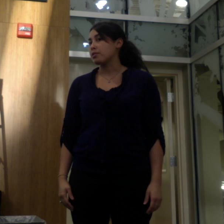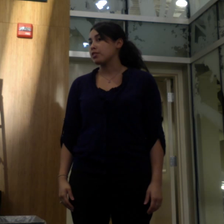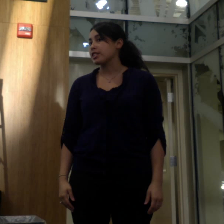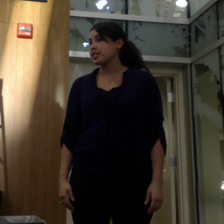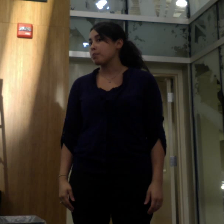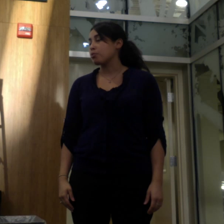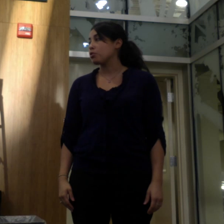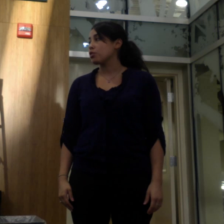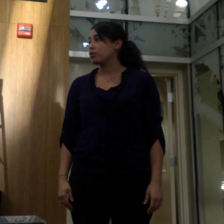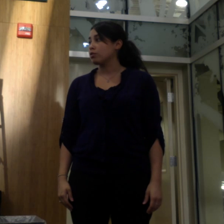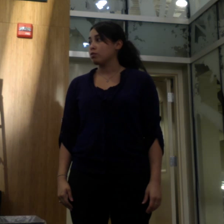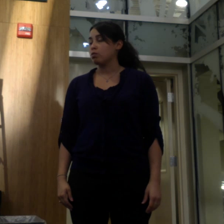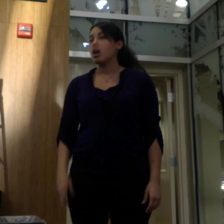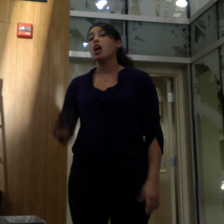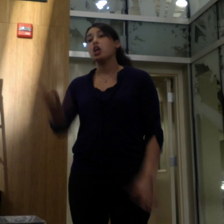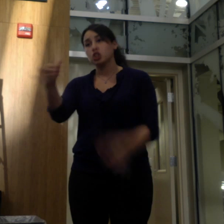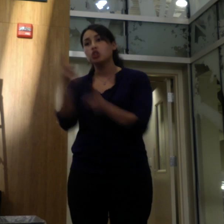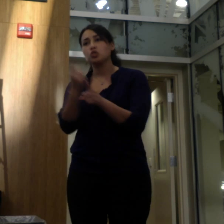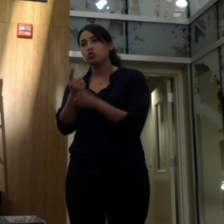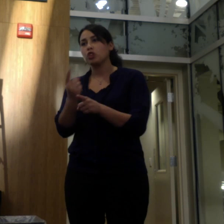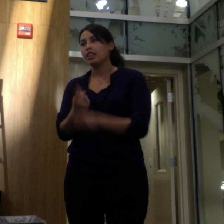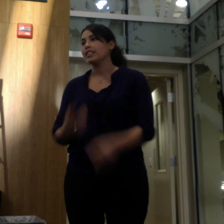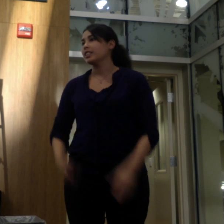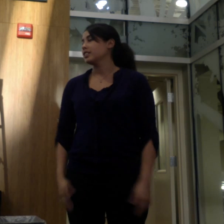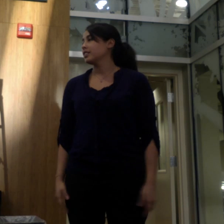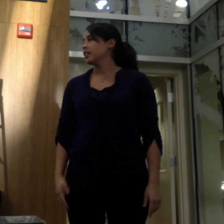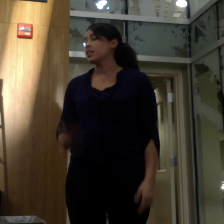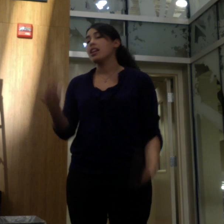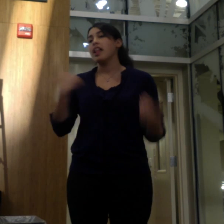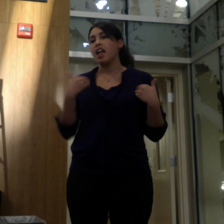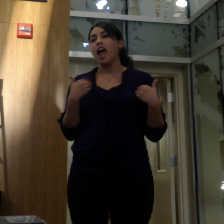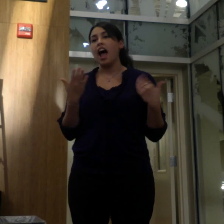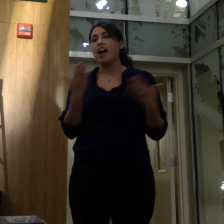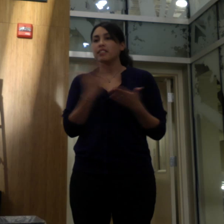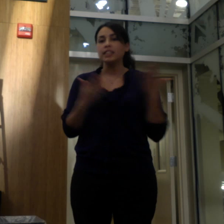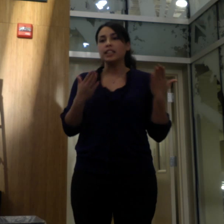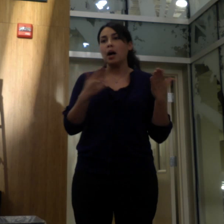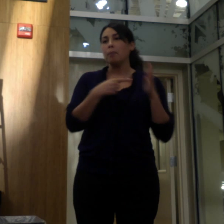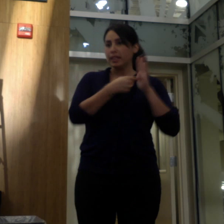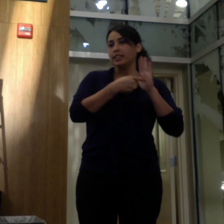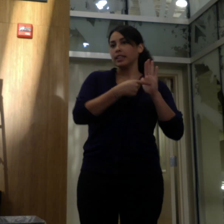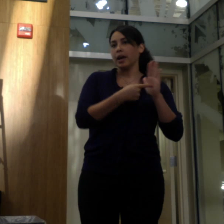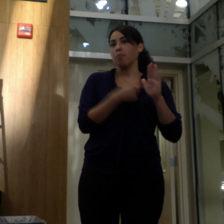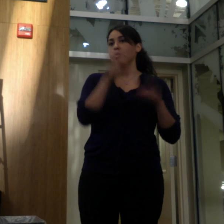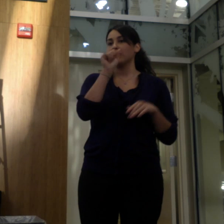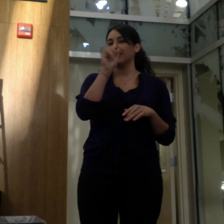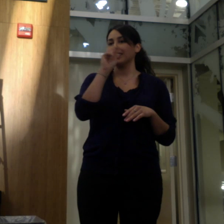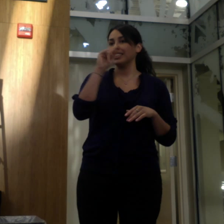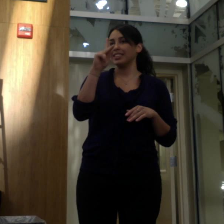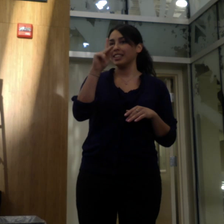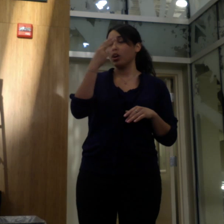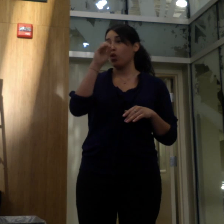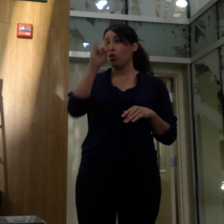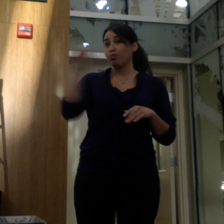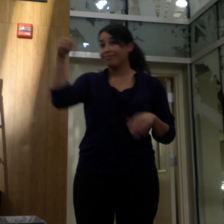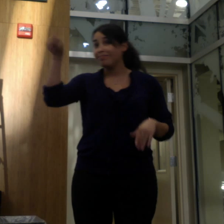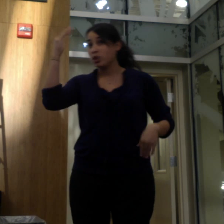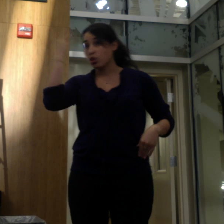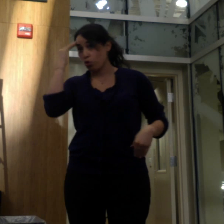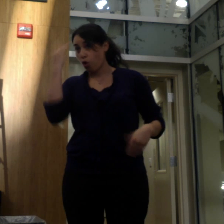water pipes, for example. That's right. That's right. There's some classic examples of sinkholes where a sinkhole, have you know what a sinkhole is,